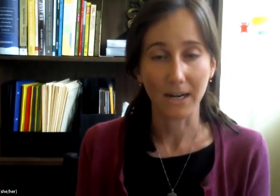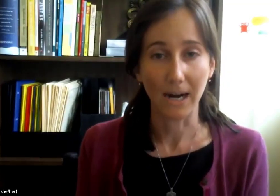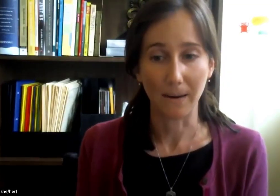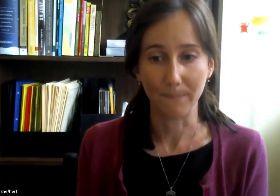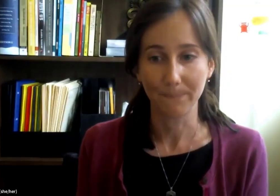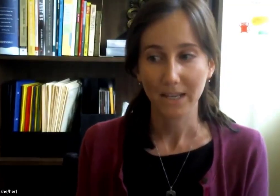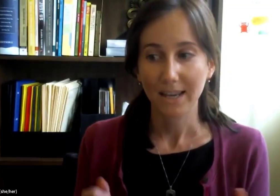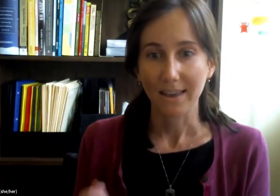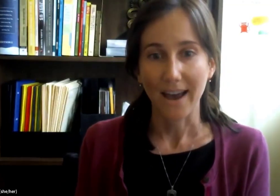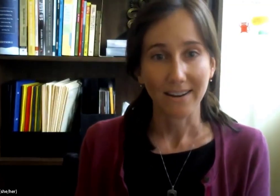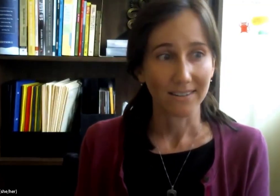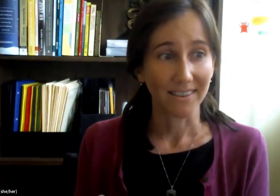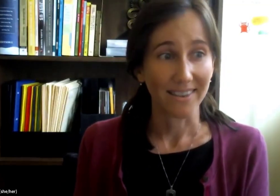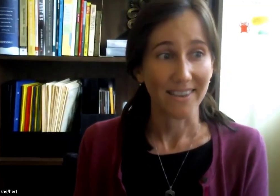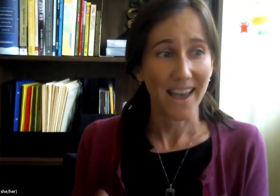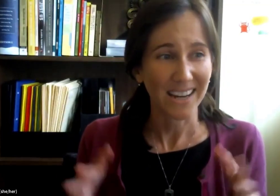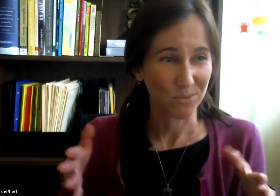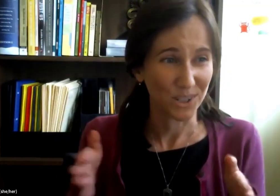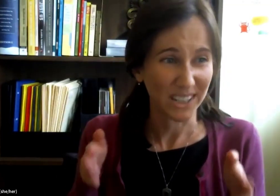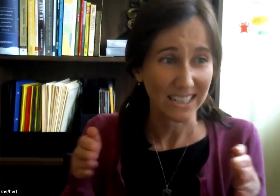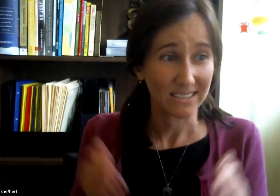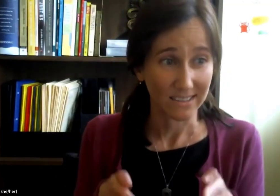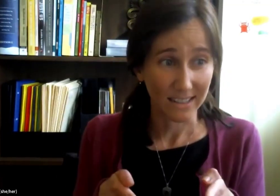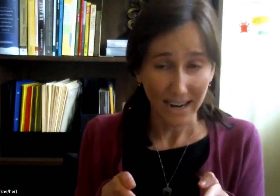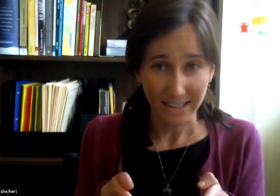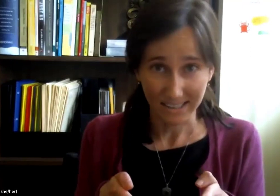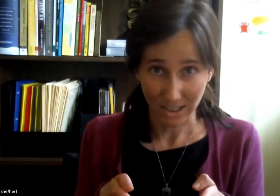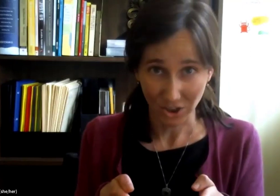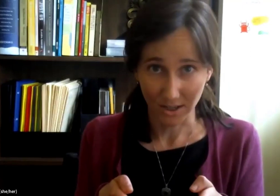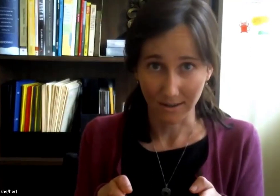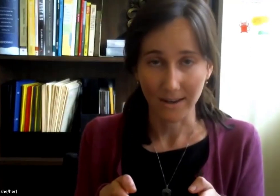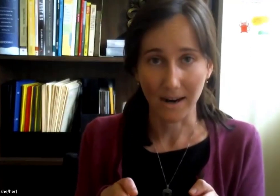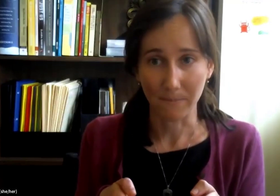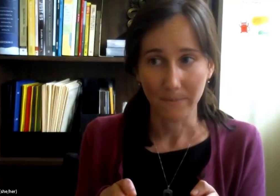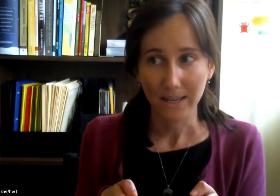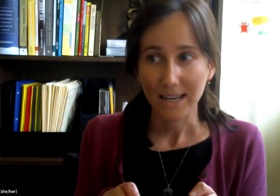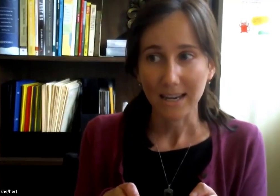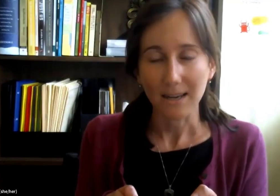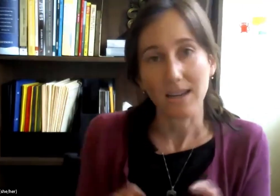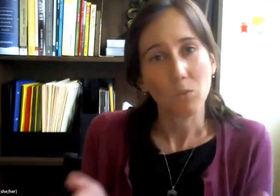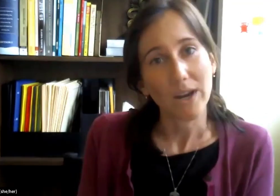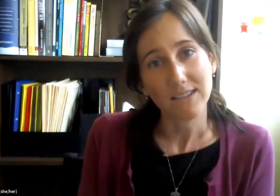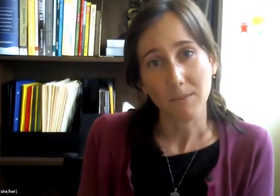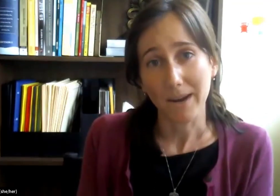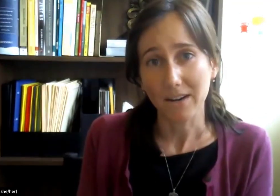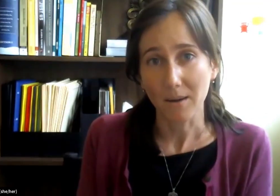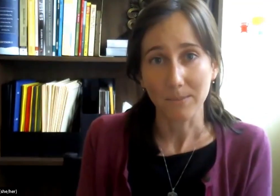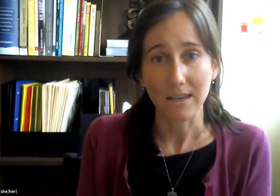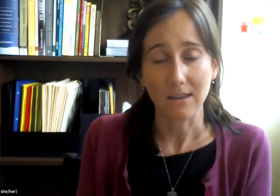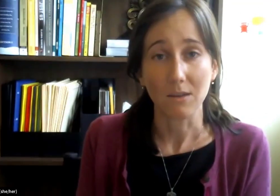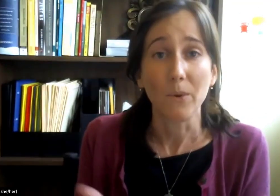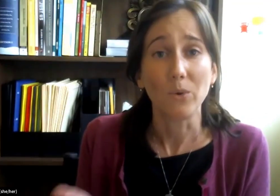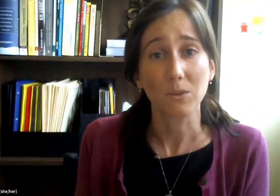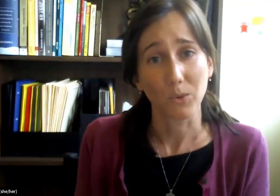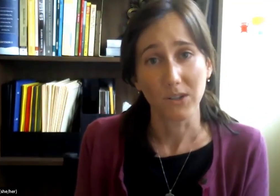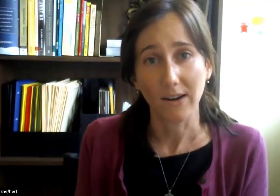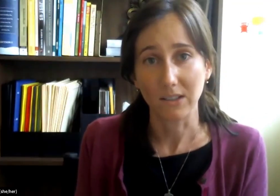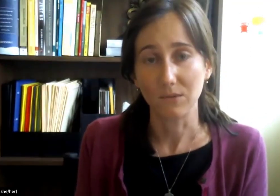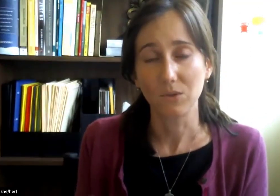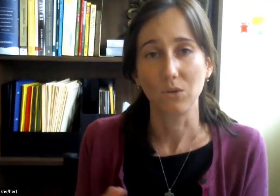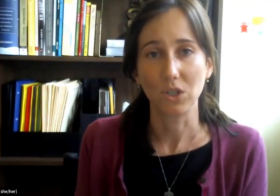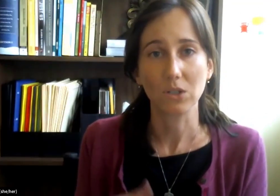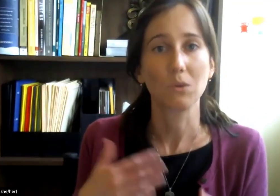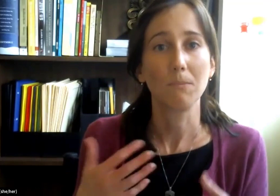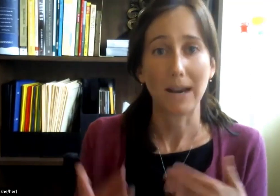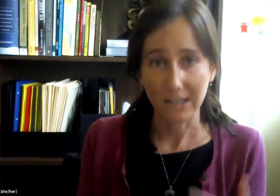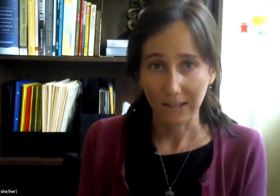writing, that can really guide a session in ways that might not be the most